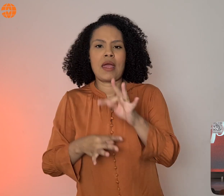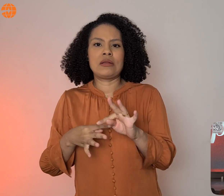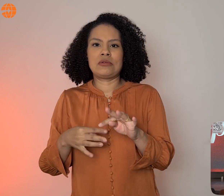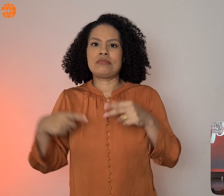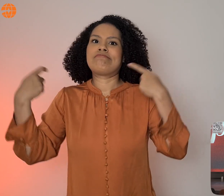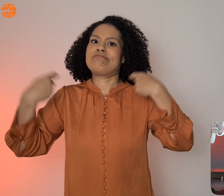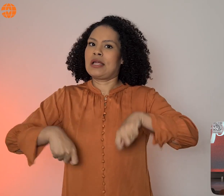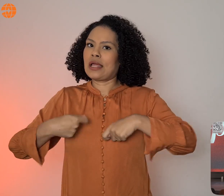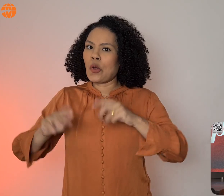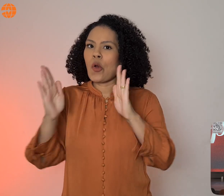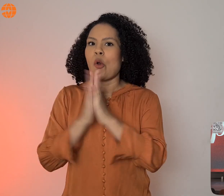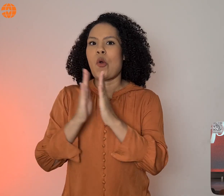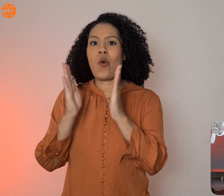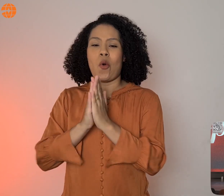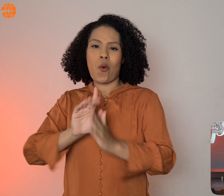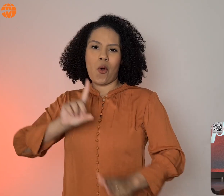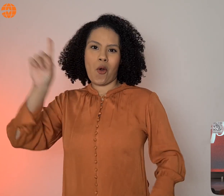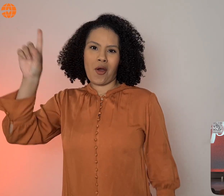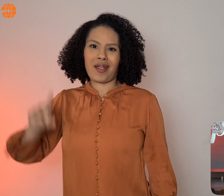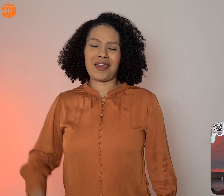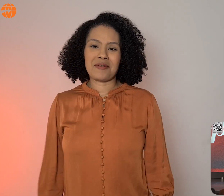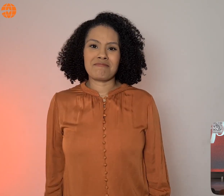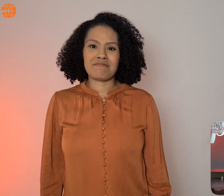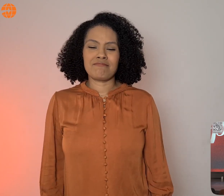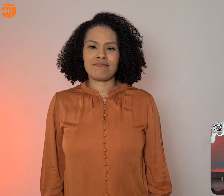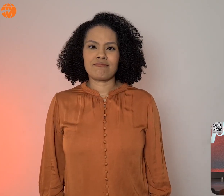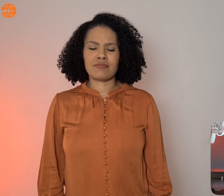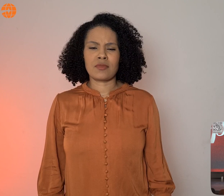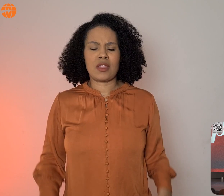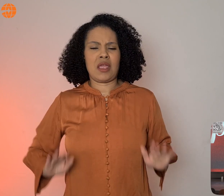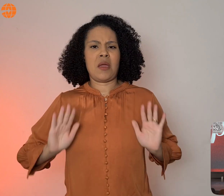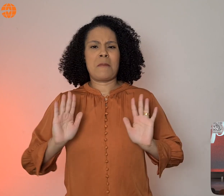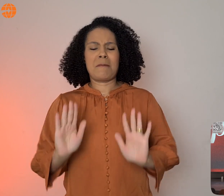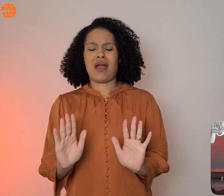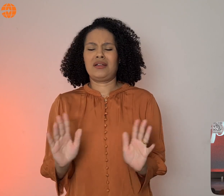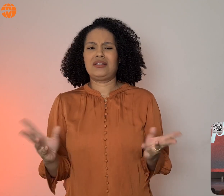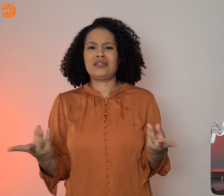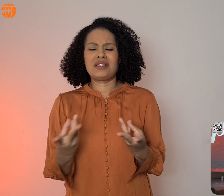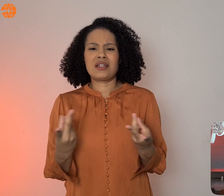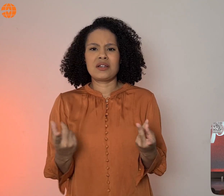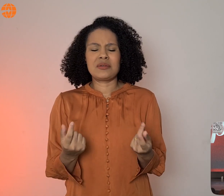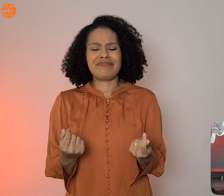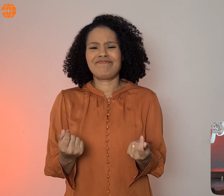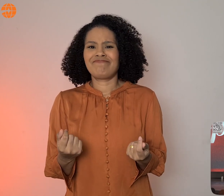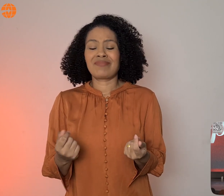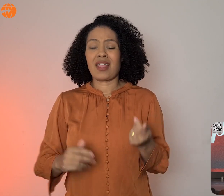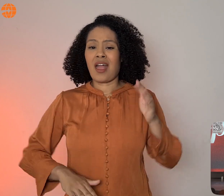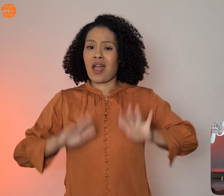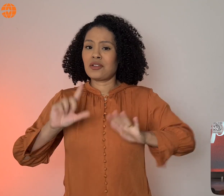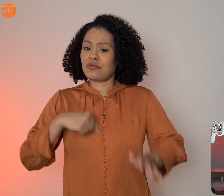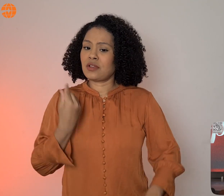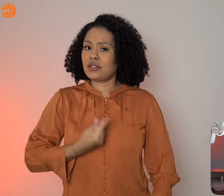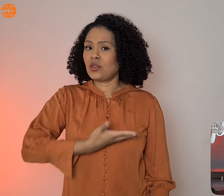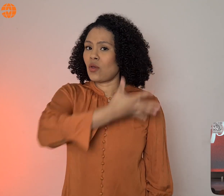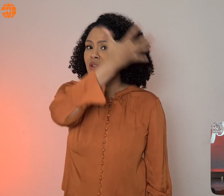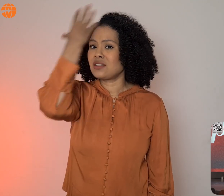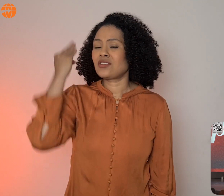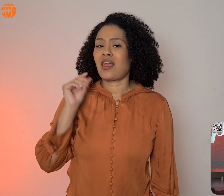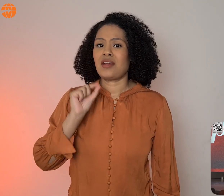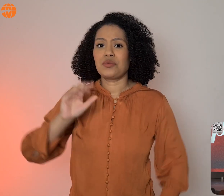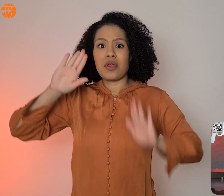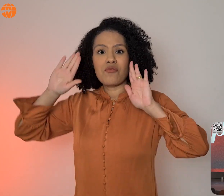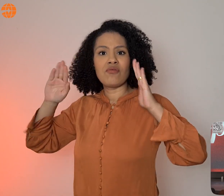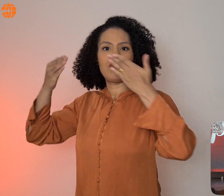se submete ao seu tratamento, à sua cirurgia. And then we forget that it's God, and very soon we forget to thank God for our healing. E às vezes a